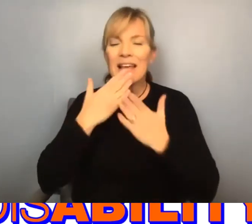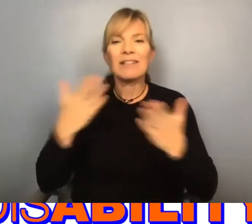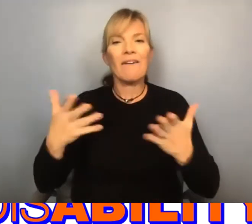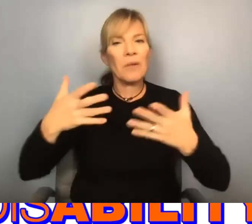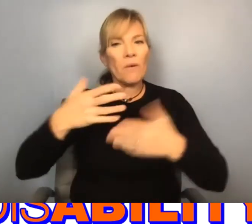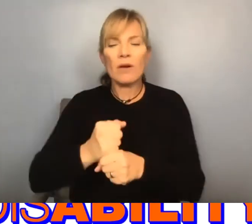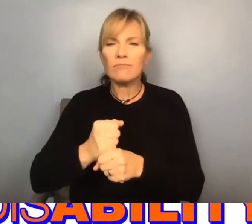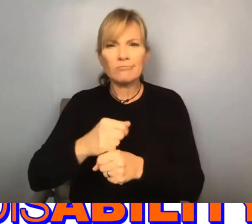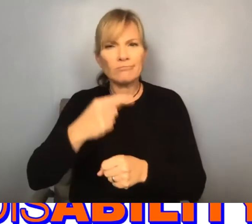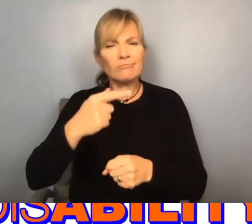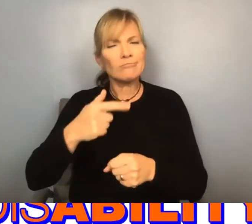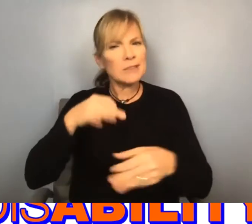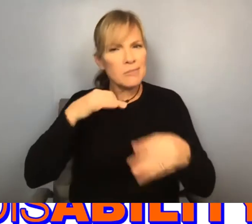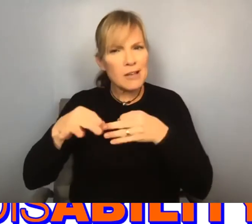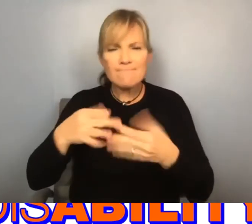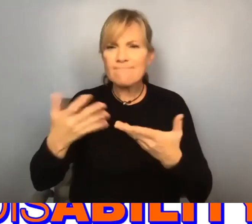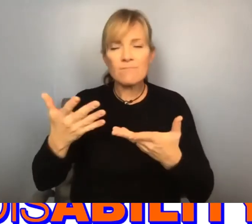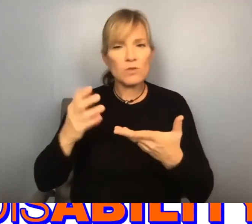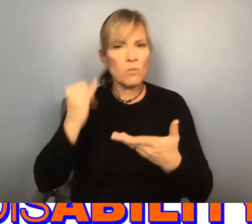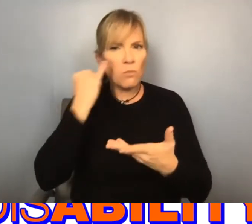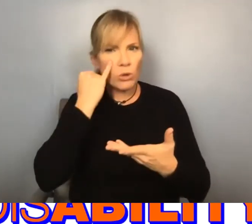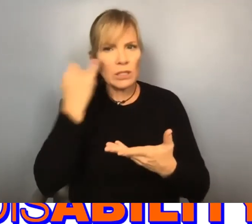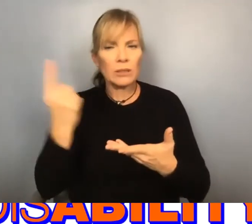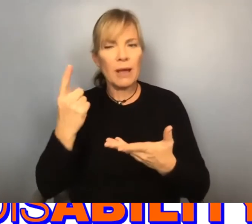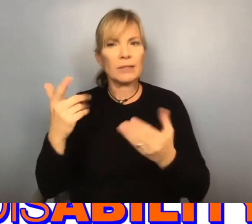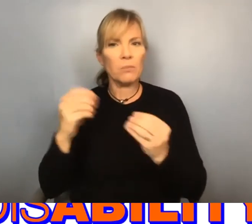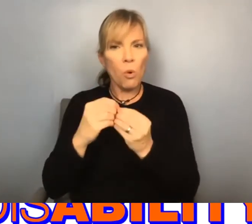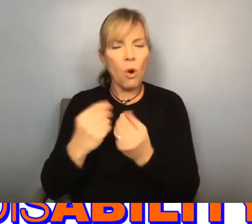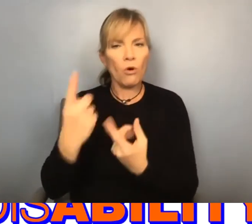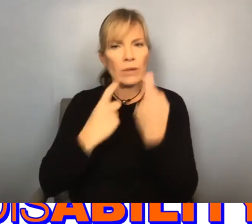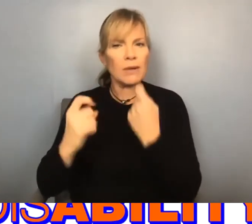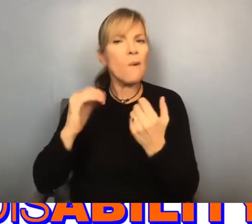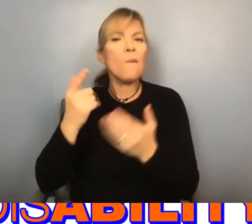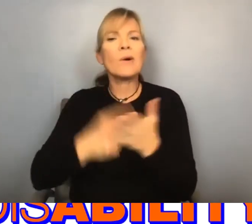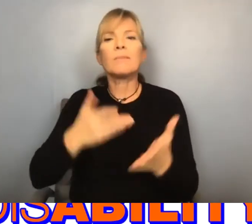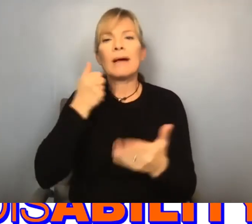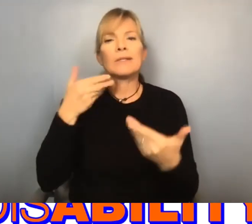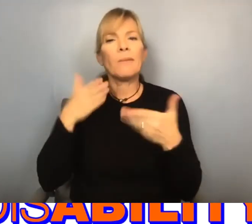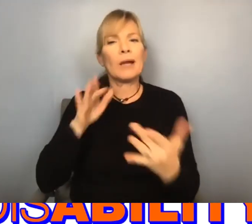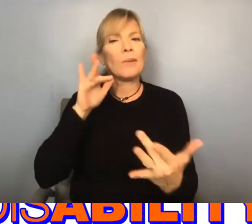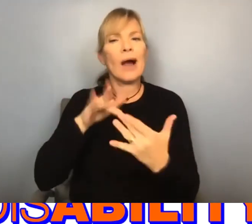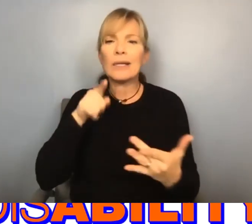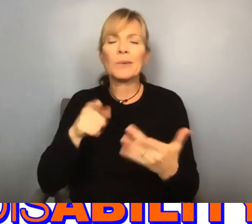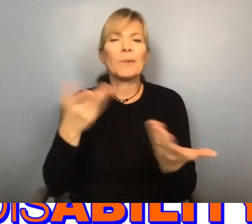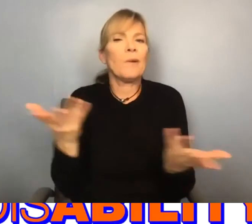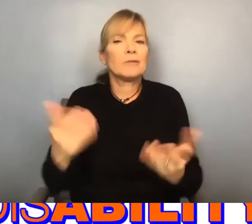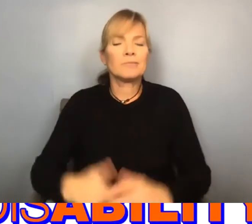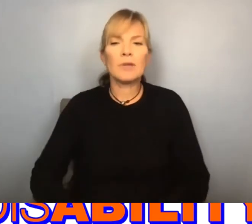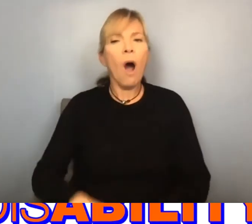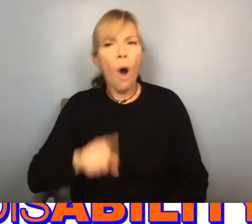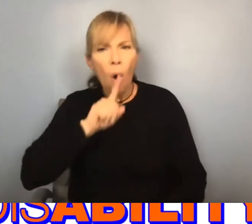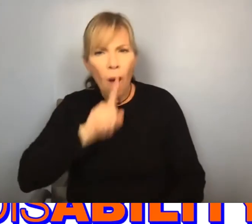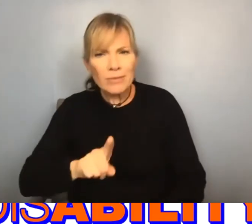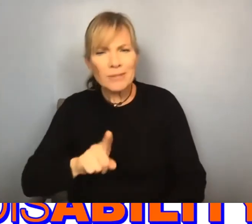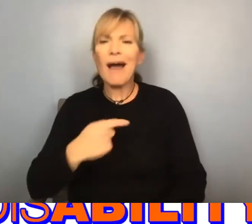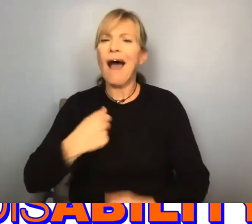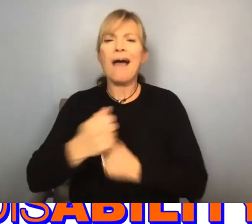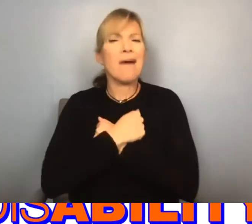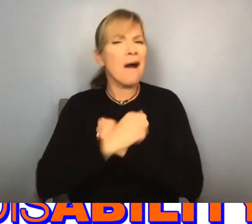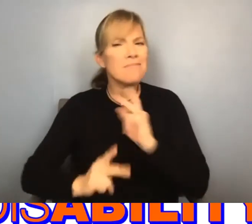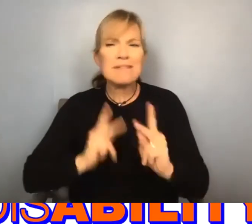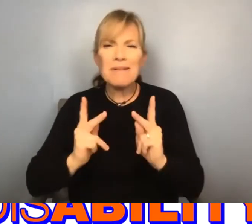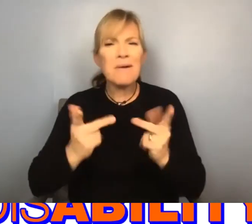And then could you tell us, if people have, you know, further questions, how's the best way for them to connect with you? Absolutely. So, I love people.